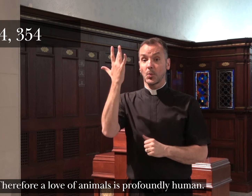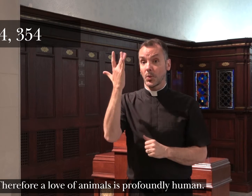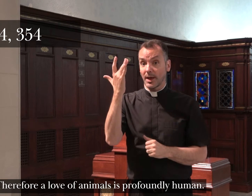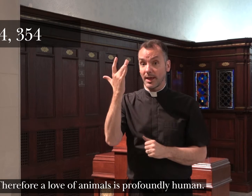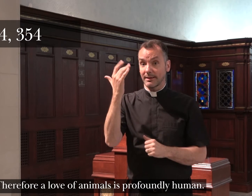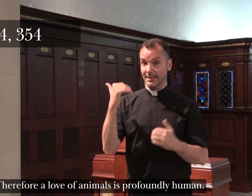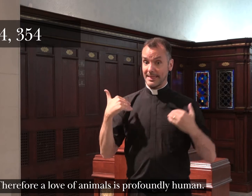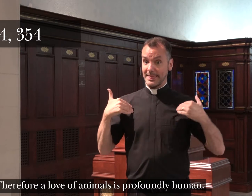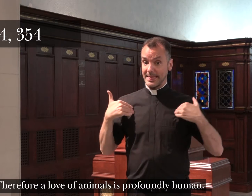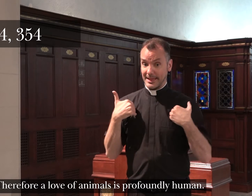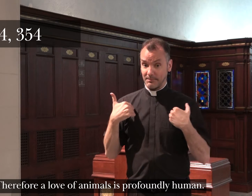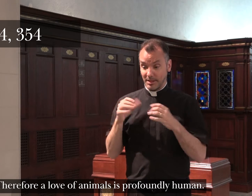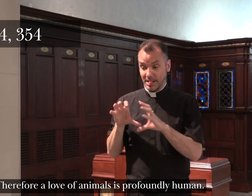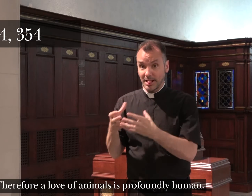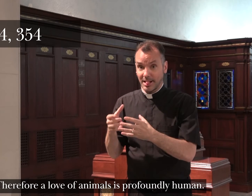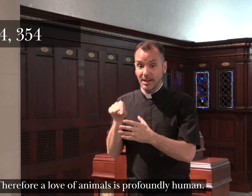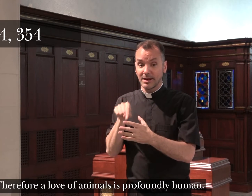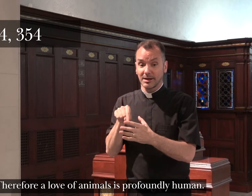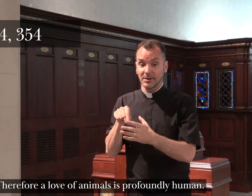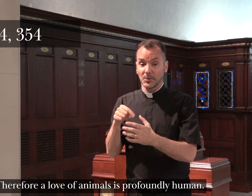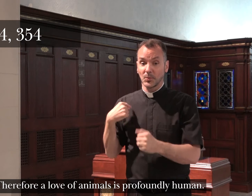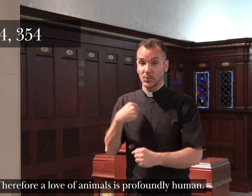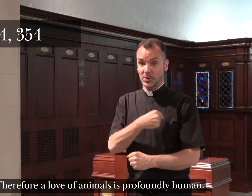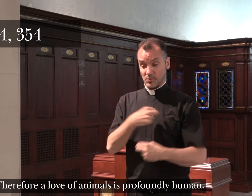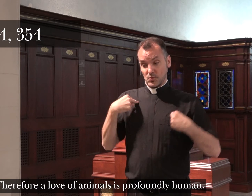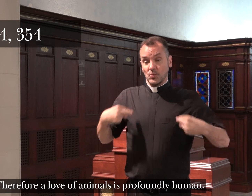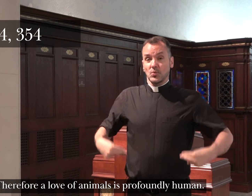Therefore, a love of animals is profoundly human.